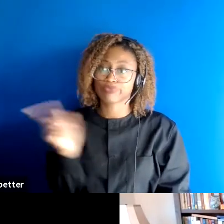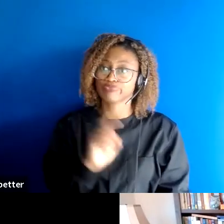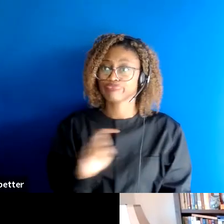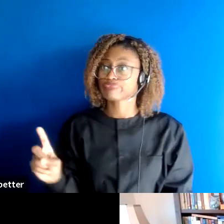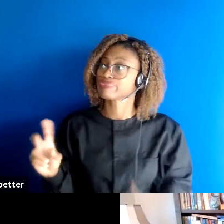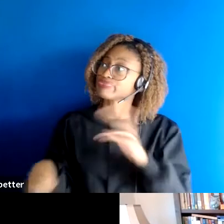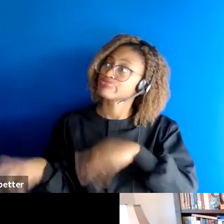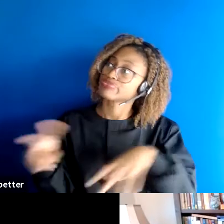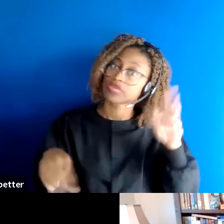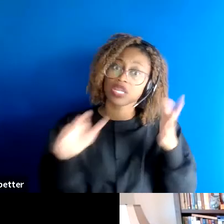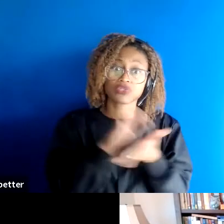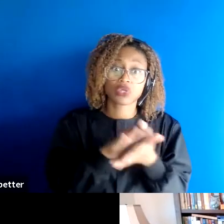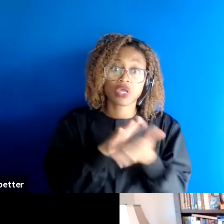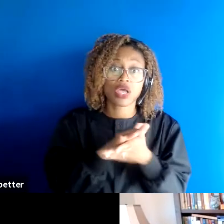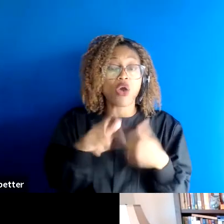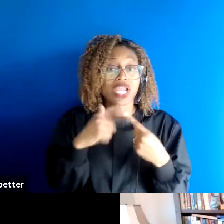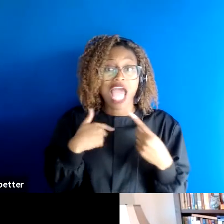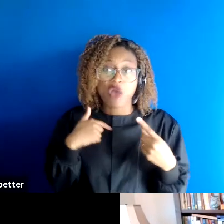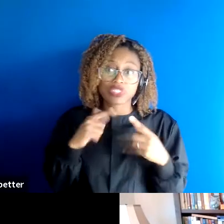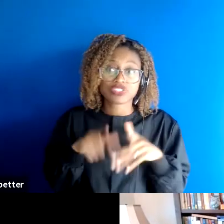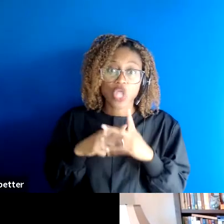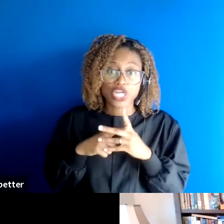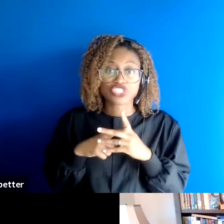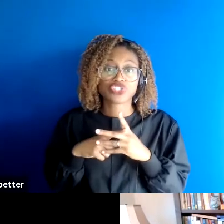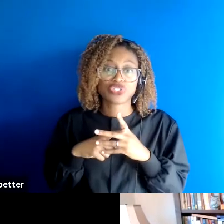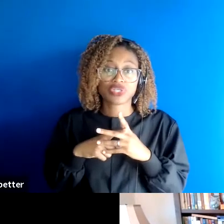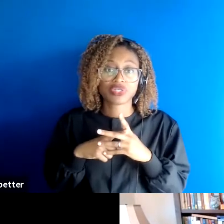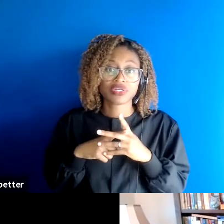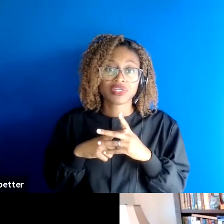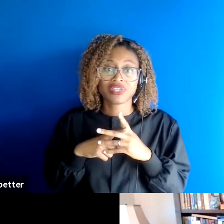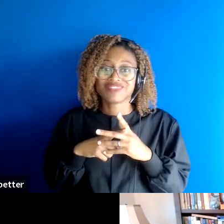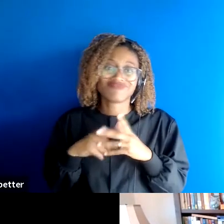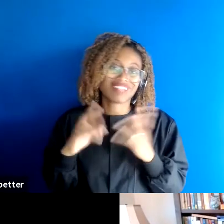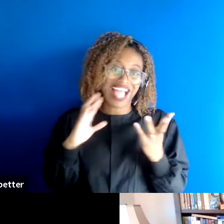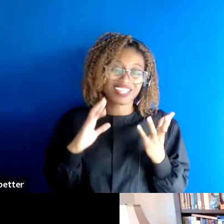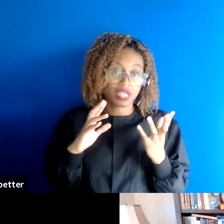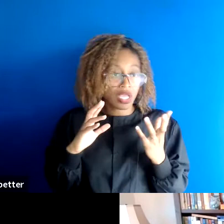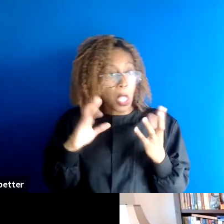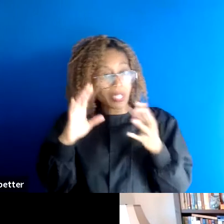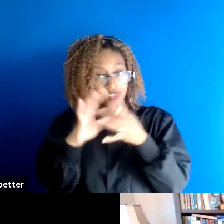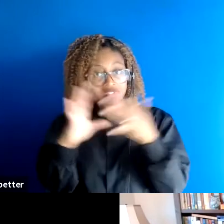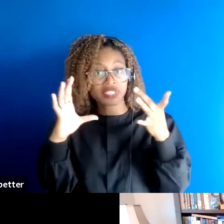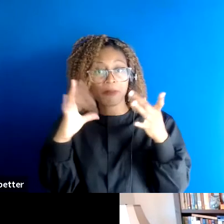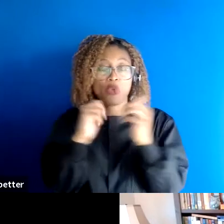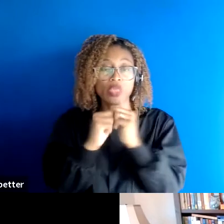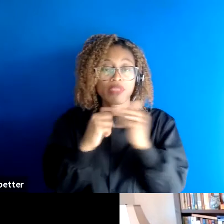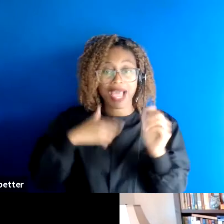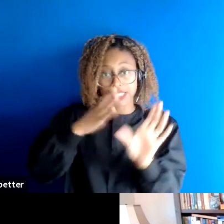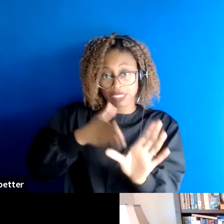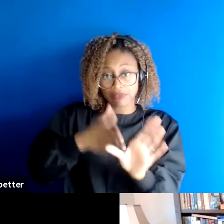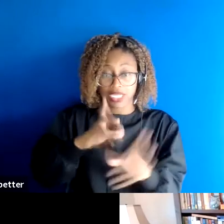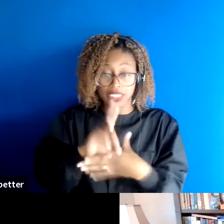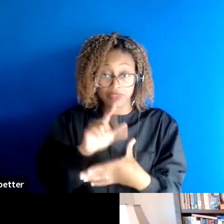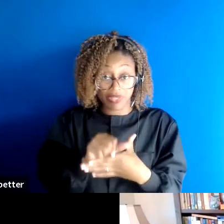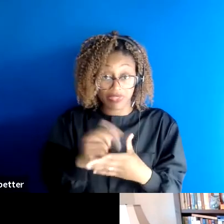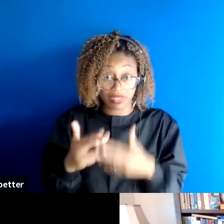when I was stimming or with my psychiatric disability, or what they said was my psychiatric disability,